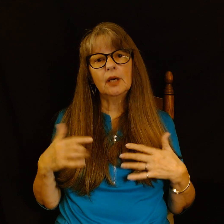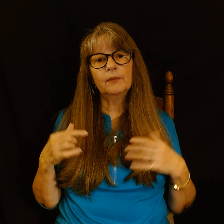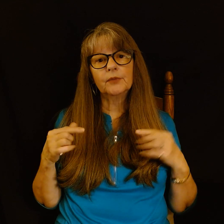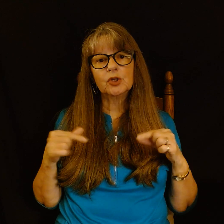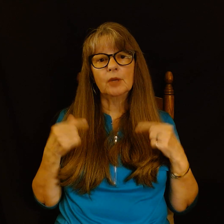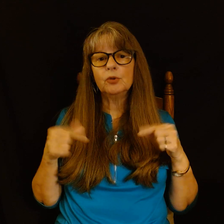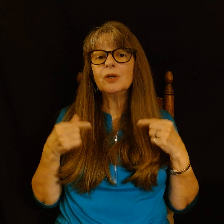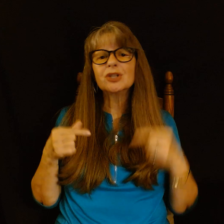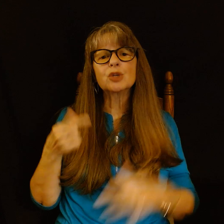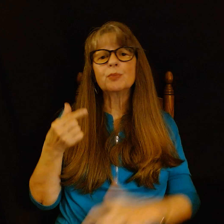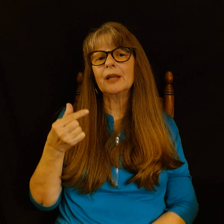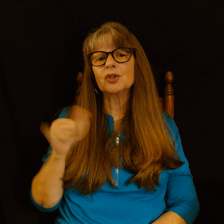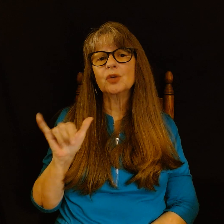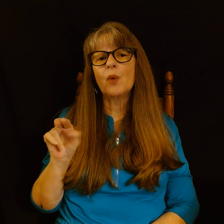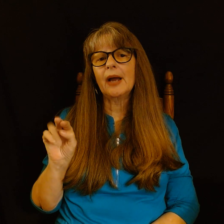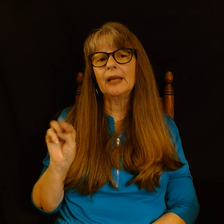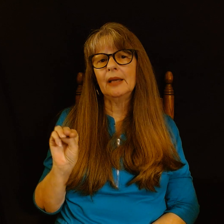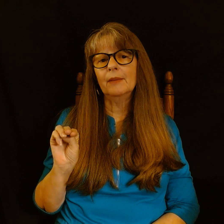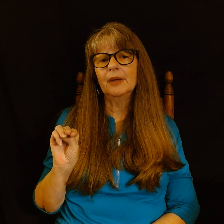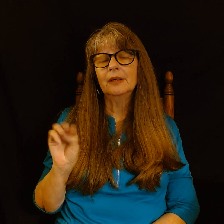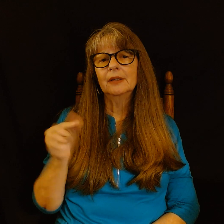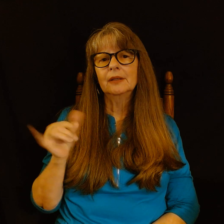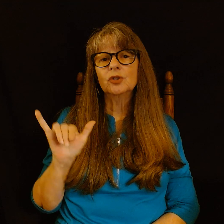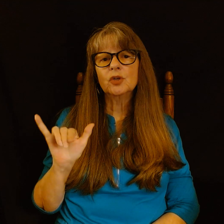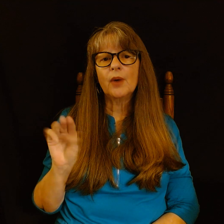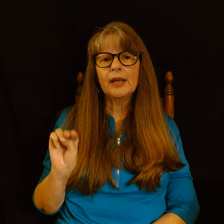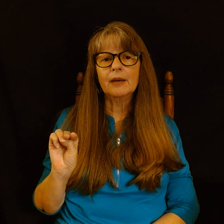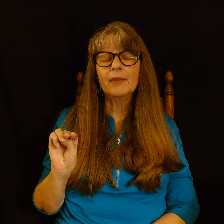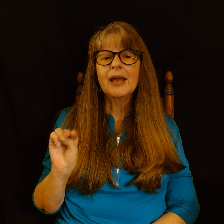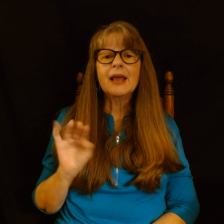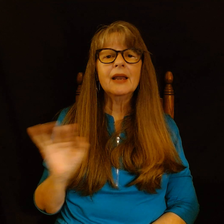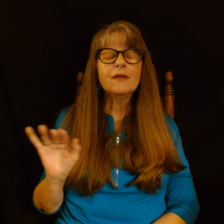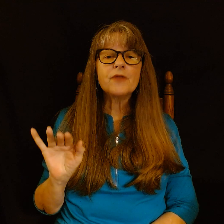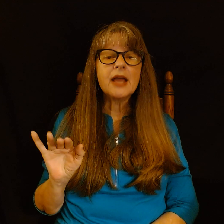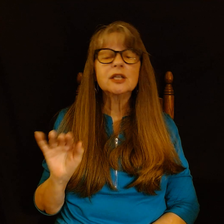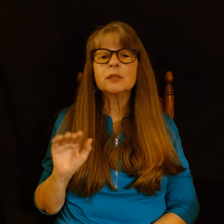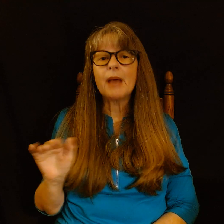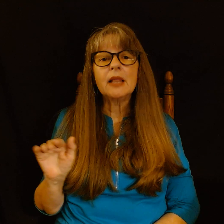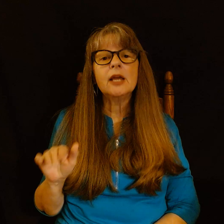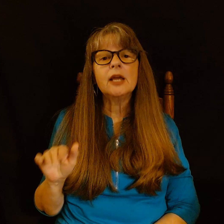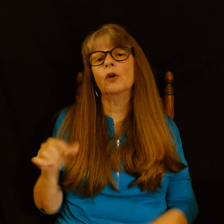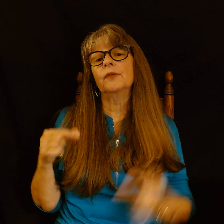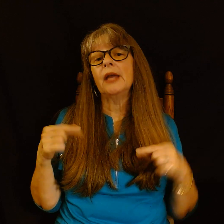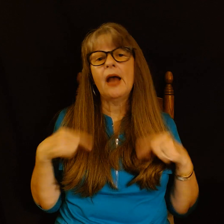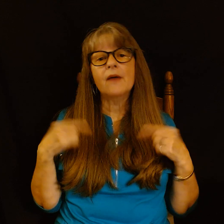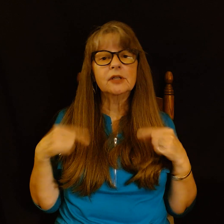the gym. You can spell it G-Y-M, G-Y-M. And if they spell it, or if they have a